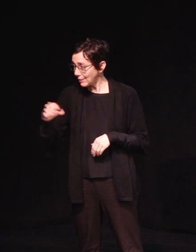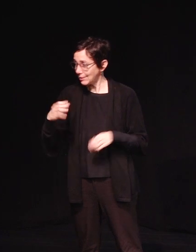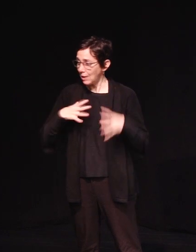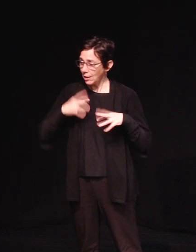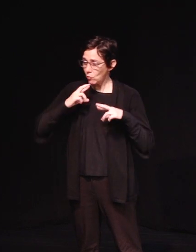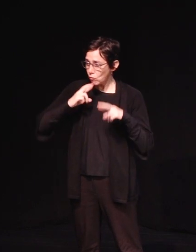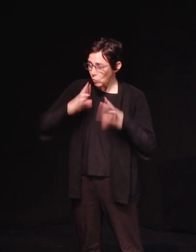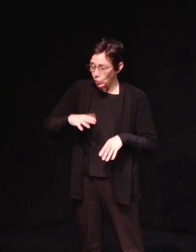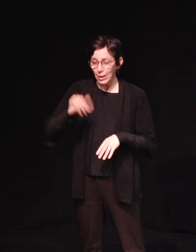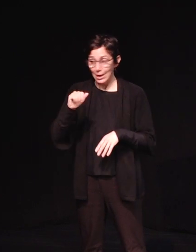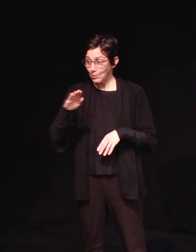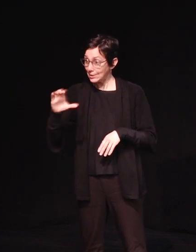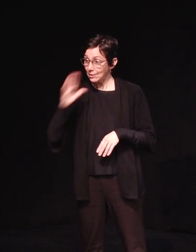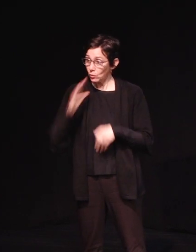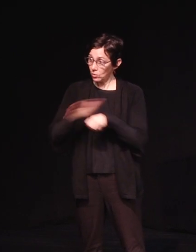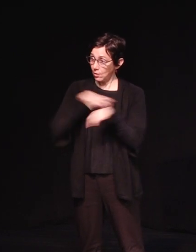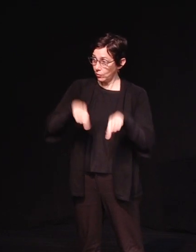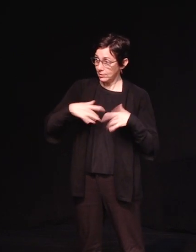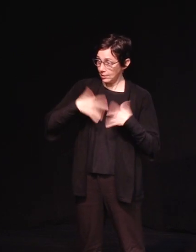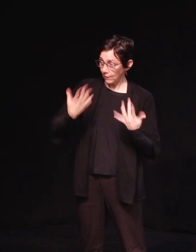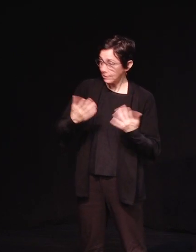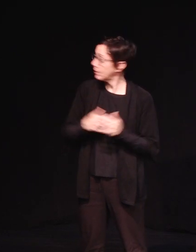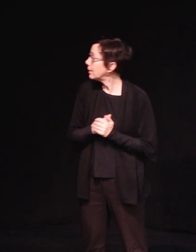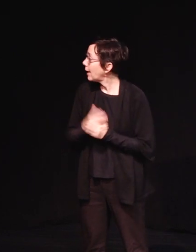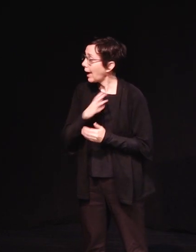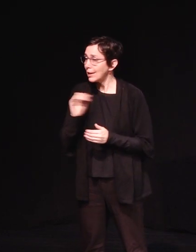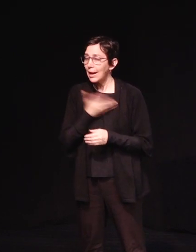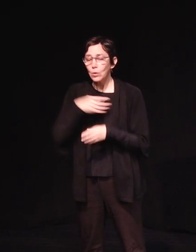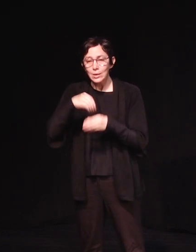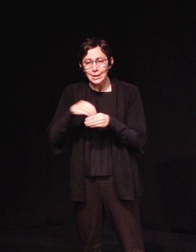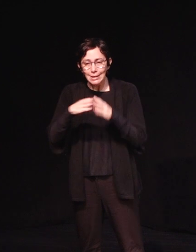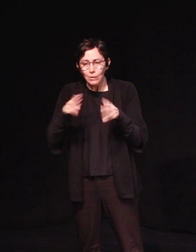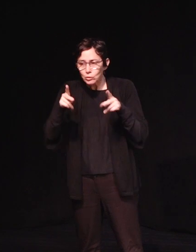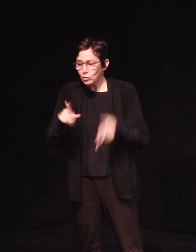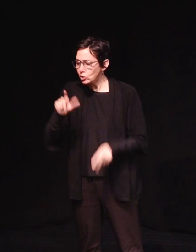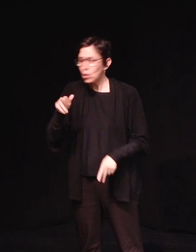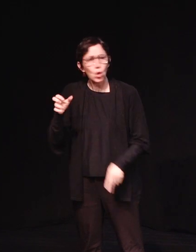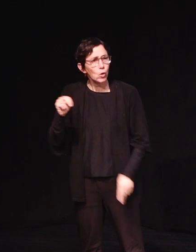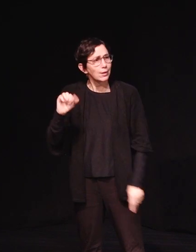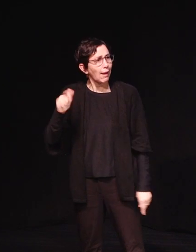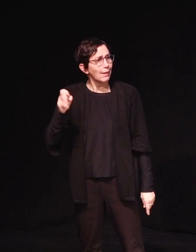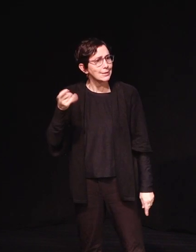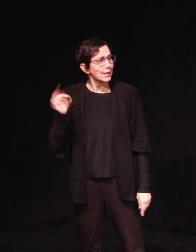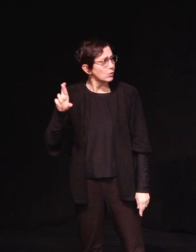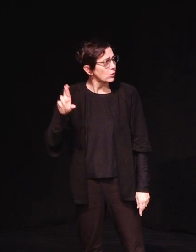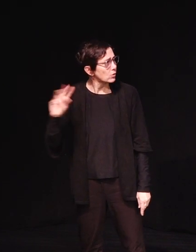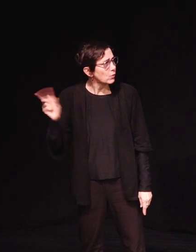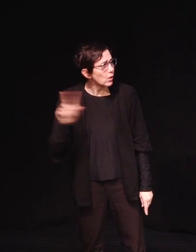is covering Interdependence PR, and our very own in-house Lauren Alexander. Where's Lauren?